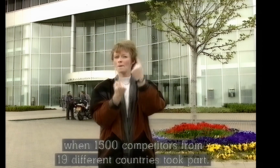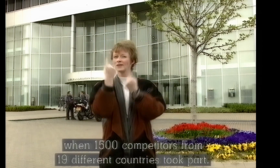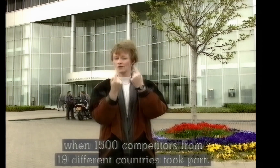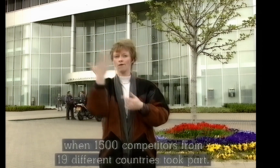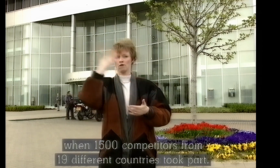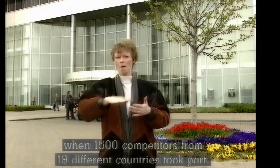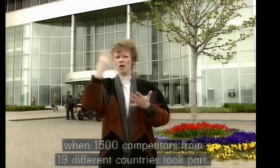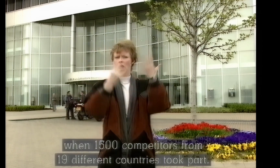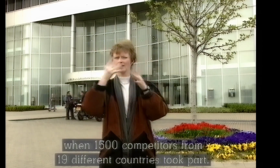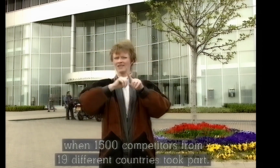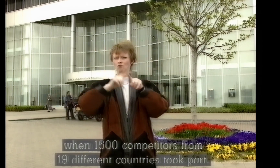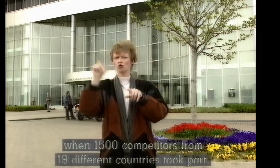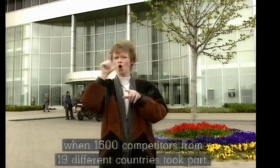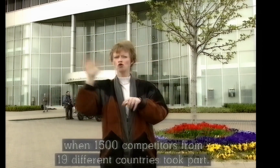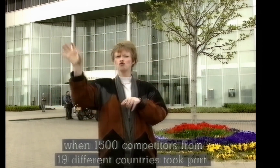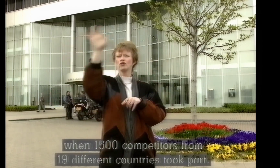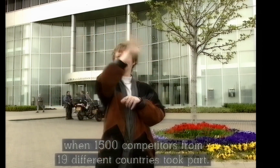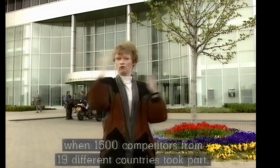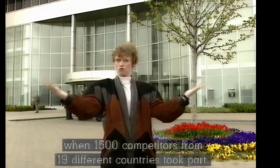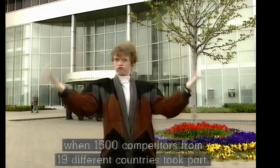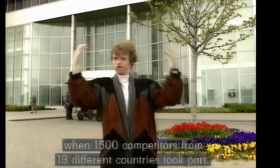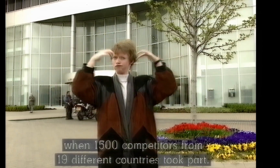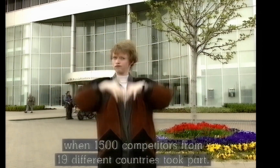19 different countries took part.